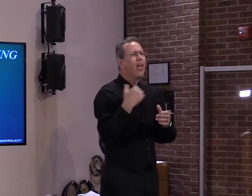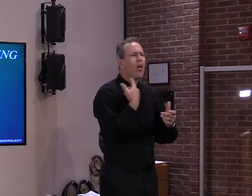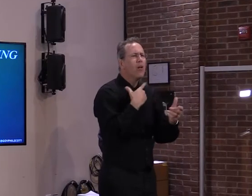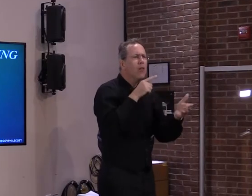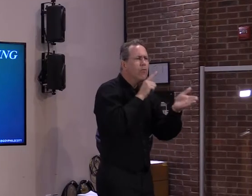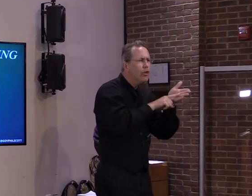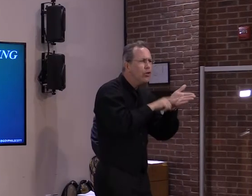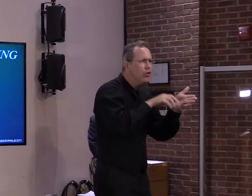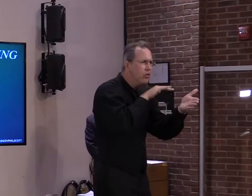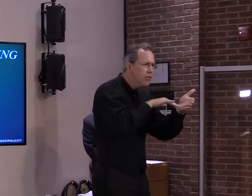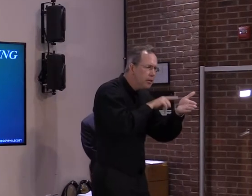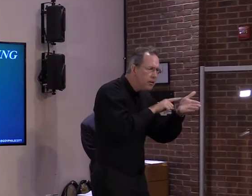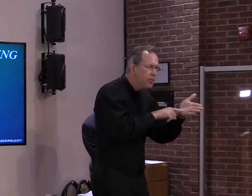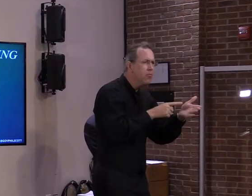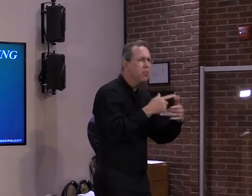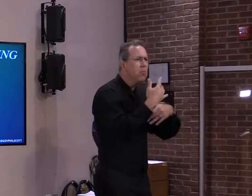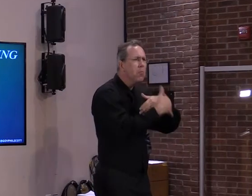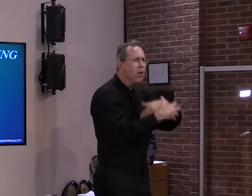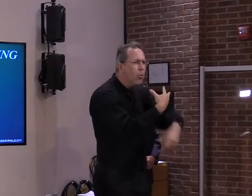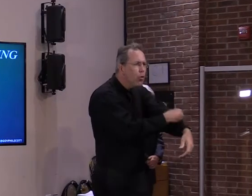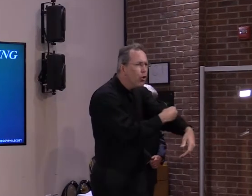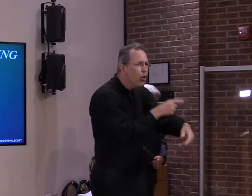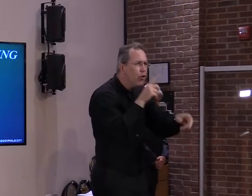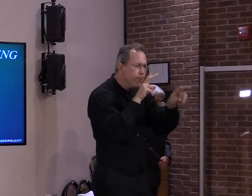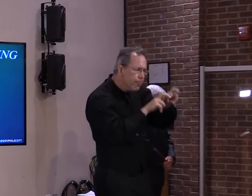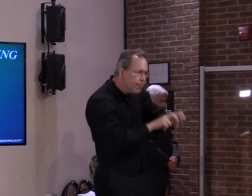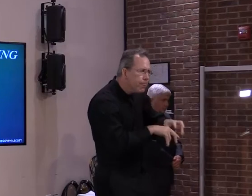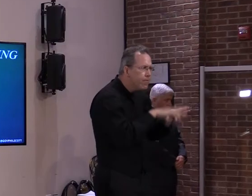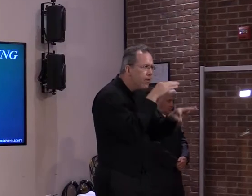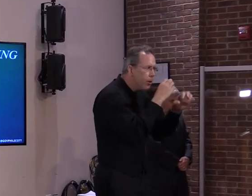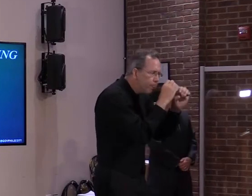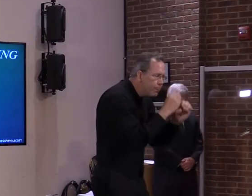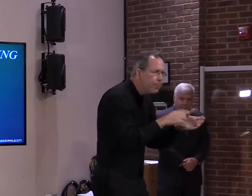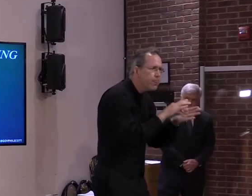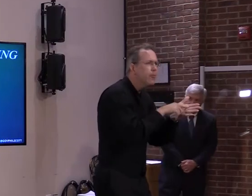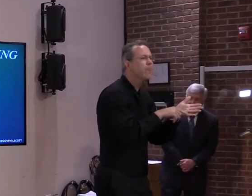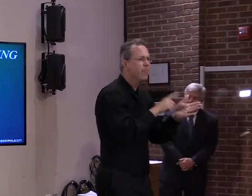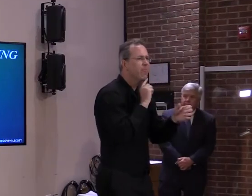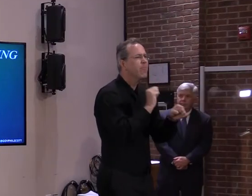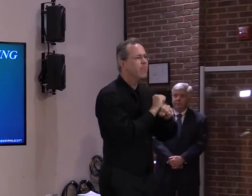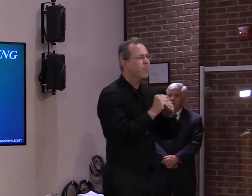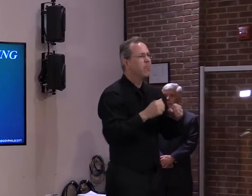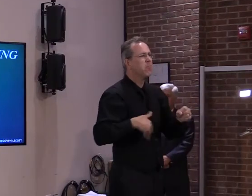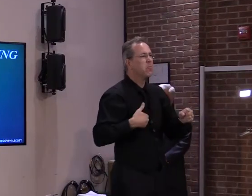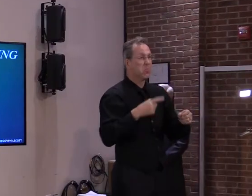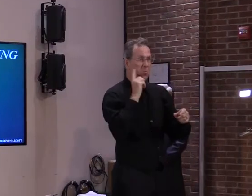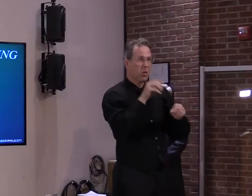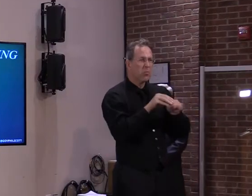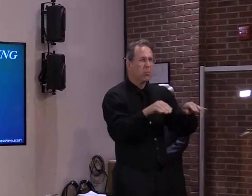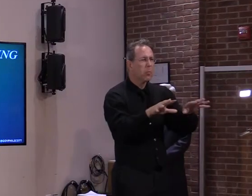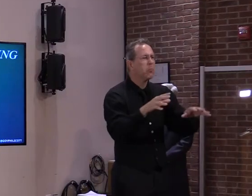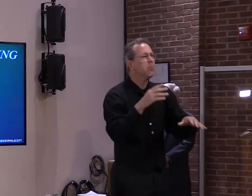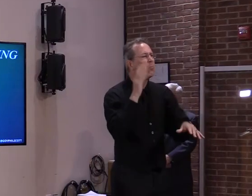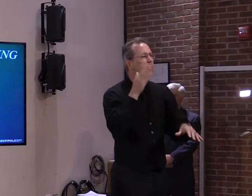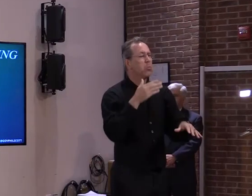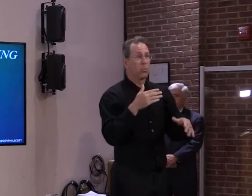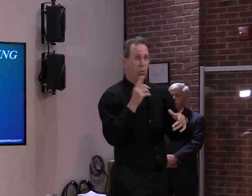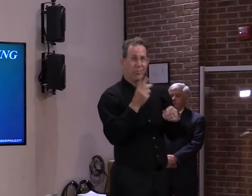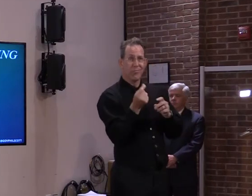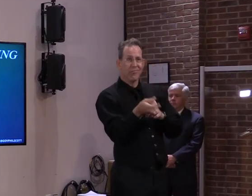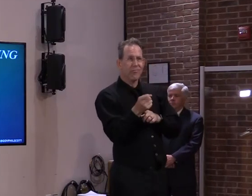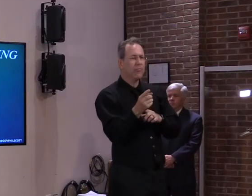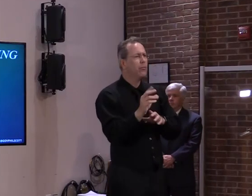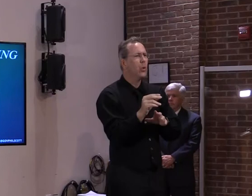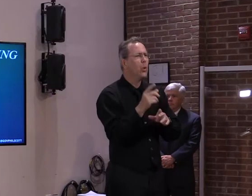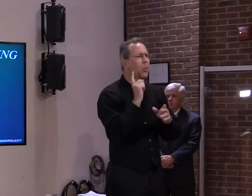so few positive tests, it may look like we're having an outbreak of Delta because we're going to be able to sequence